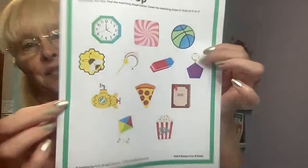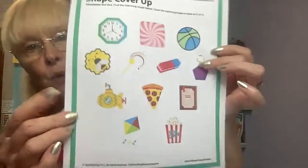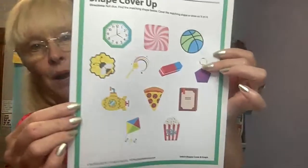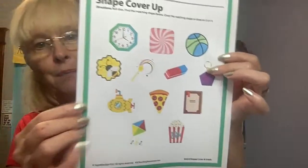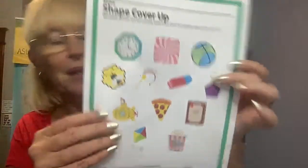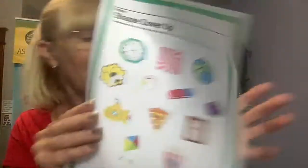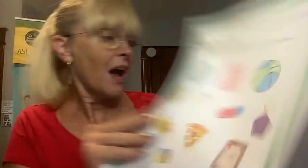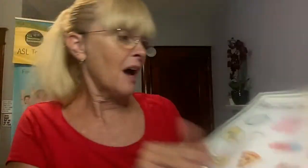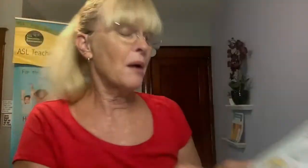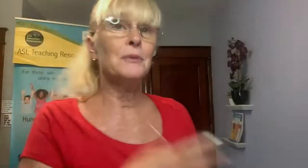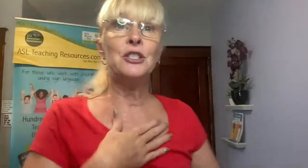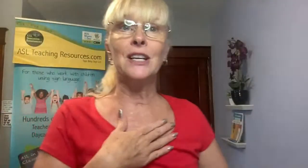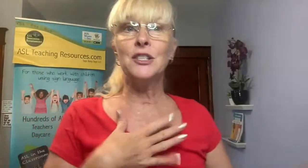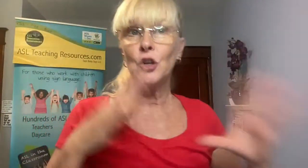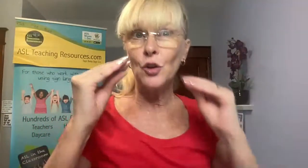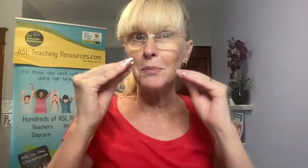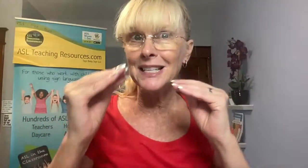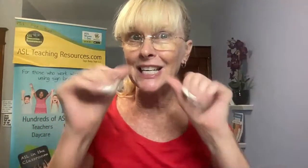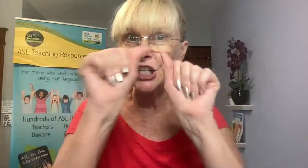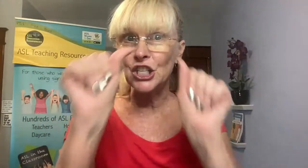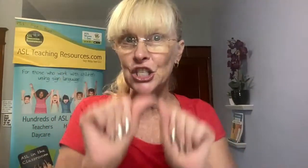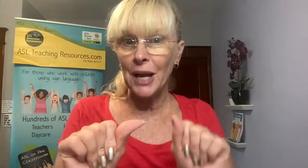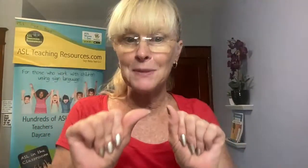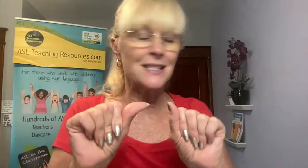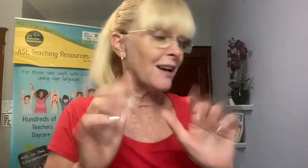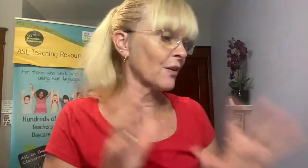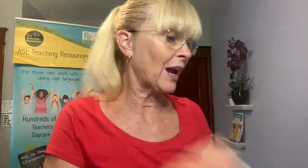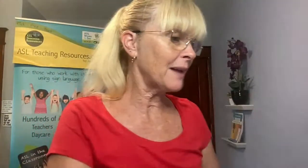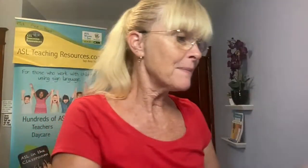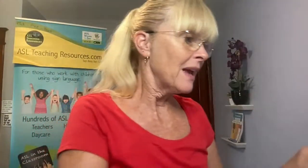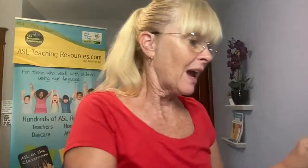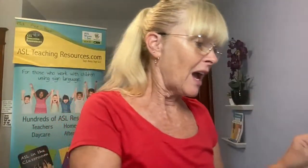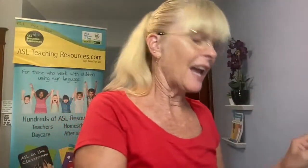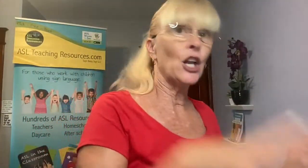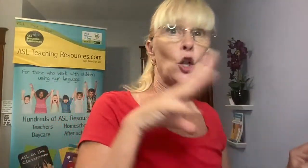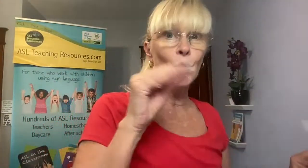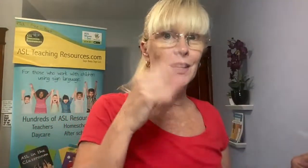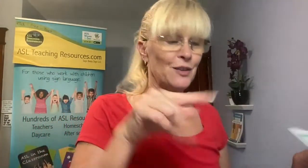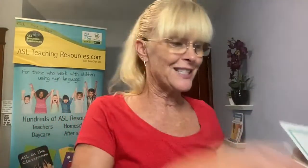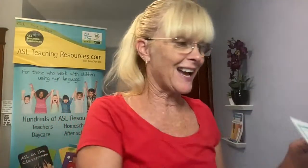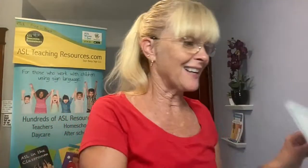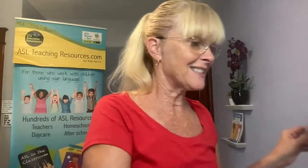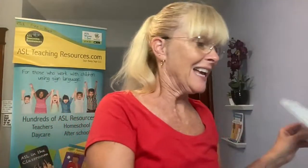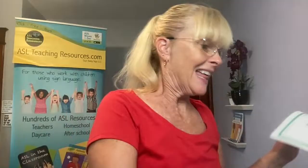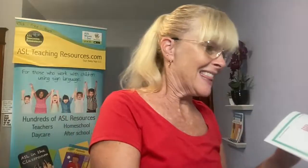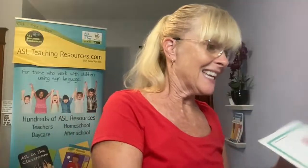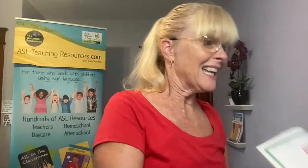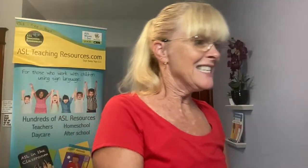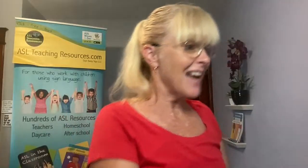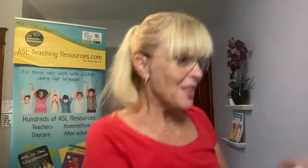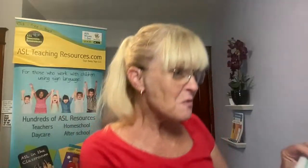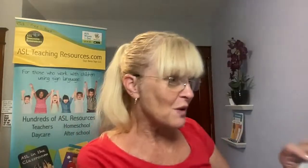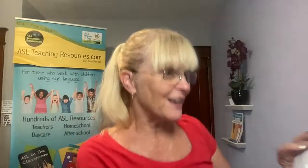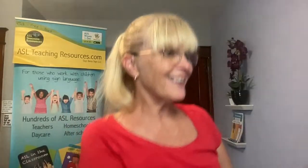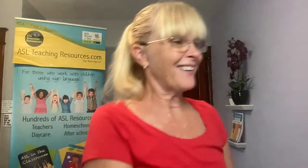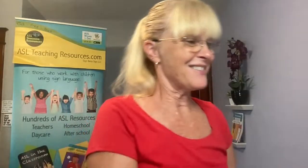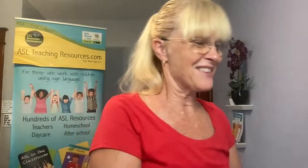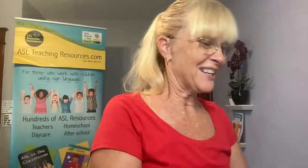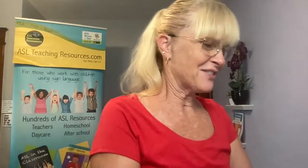well, just so you can be teaching shapes. Okay. And learning those signs. Then another one, are you ready for